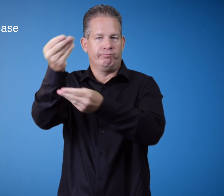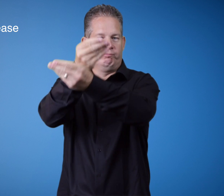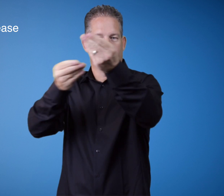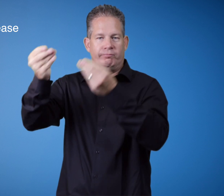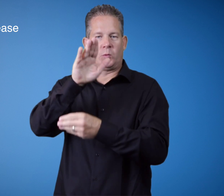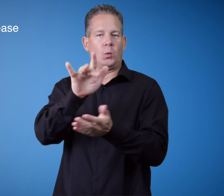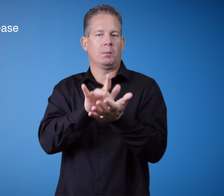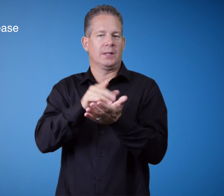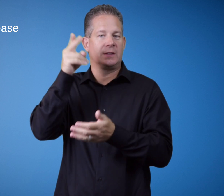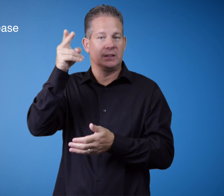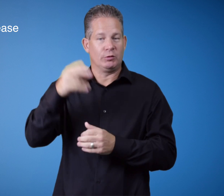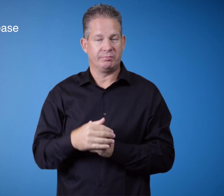many others in the healthcare profession.